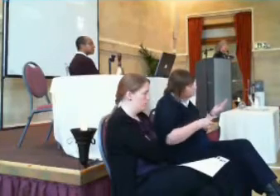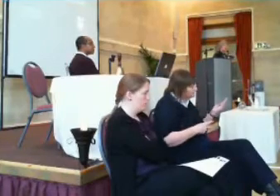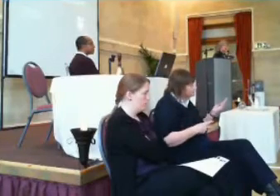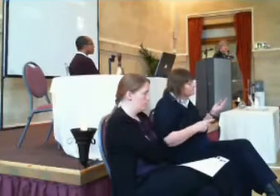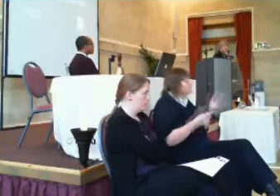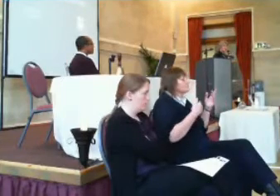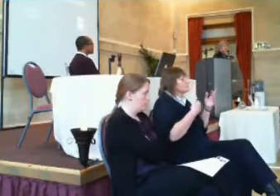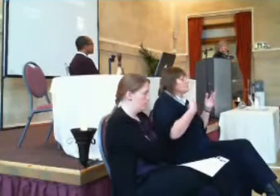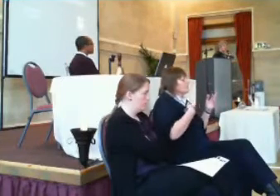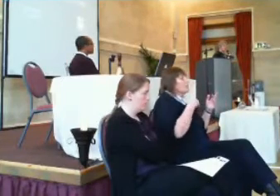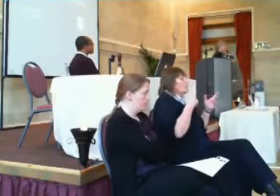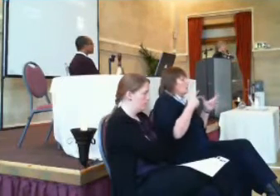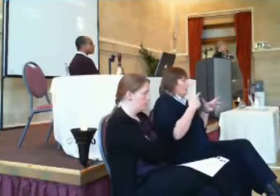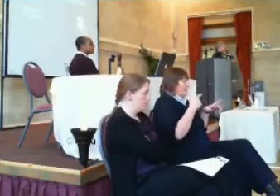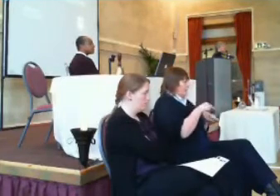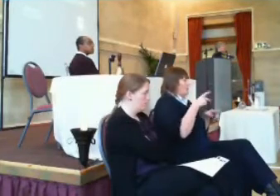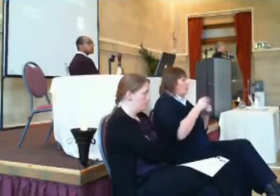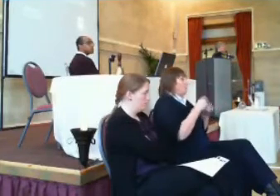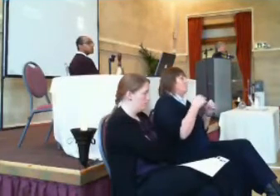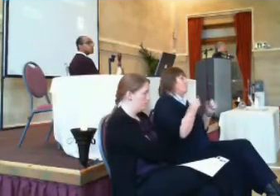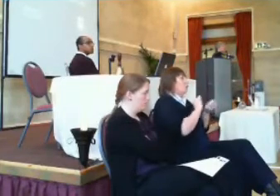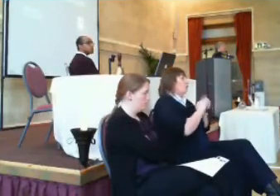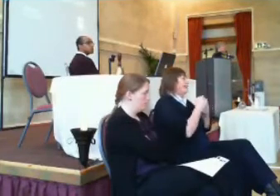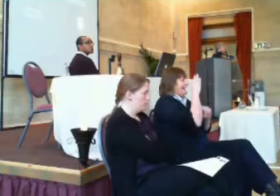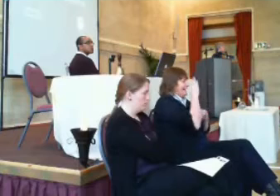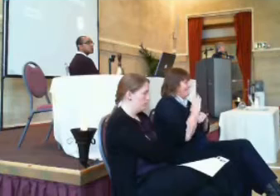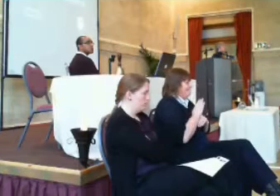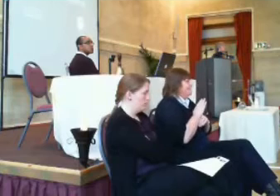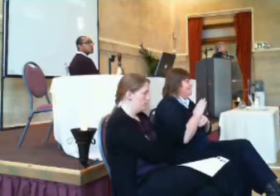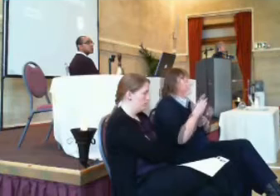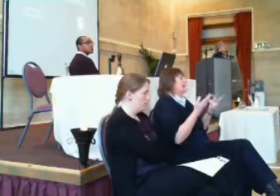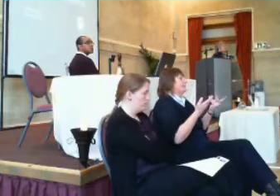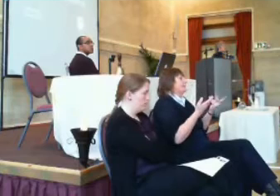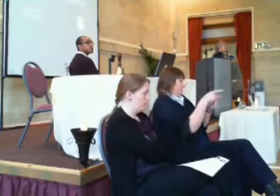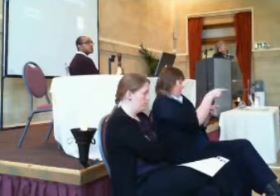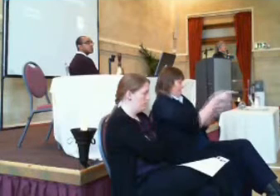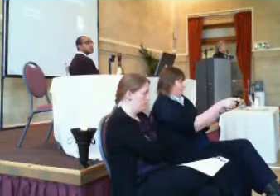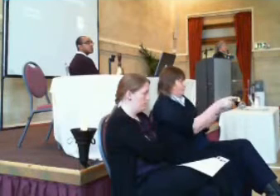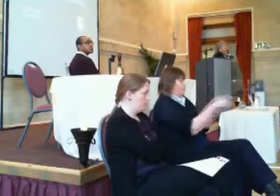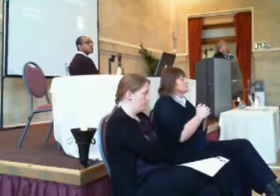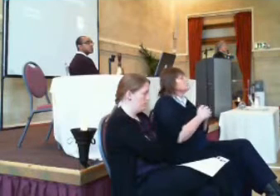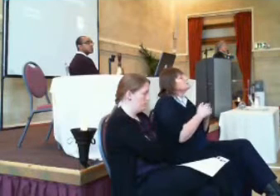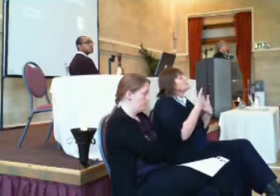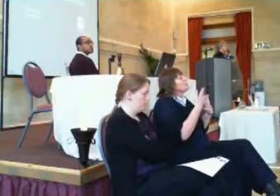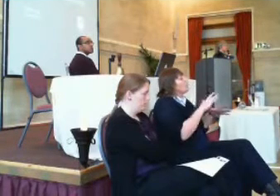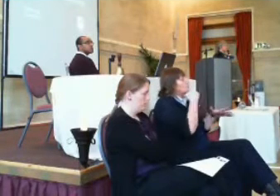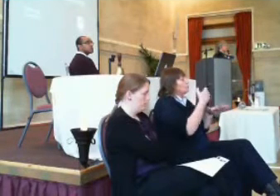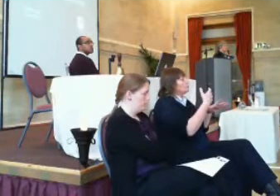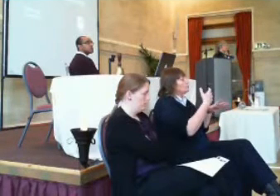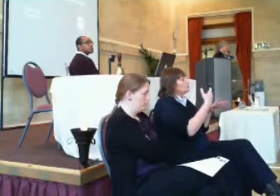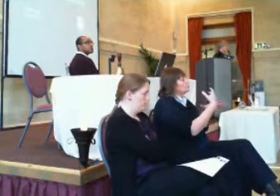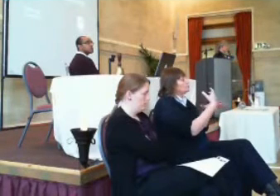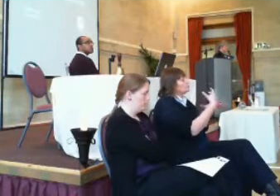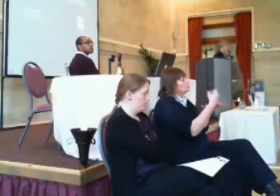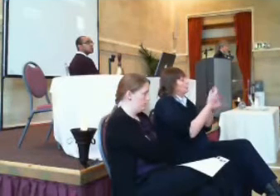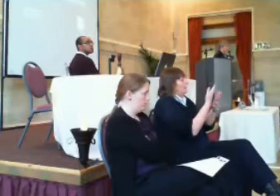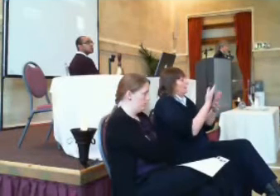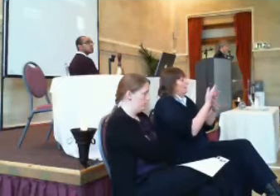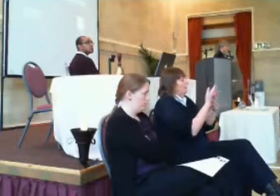Eva Fielding-Jackson, who's sitting here in the front row, we're going to be doing some interactive activities. Because these concepts are so